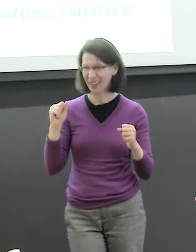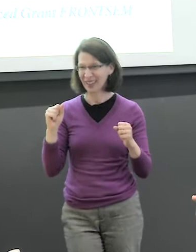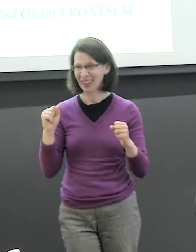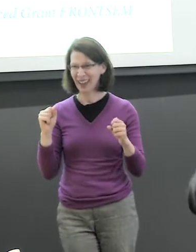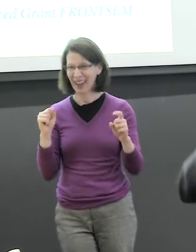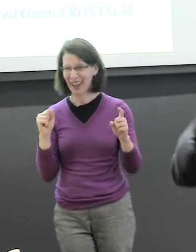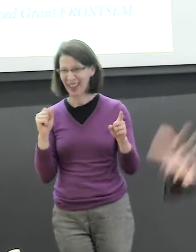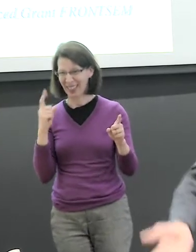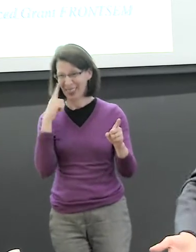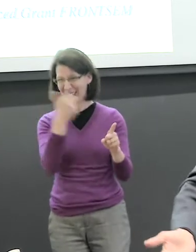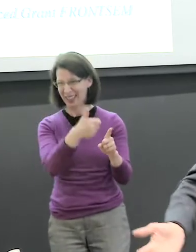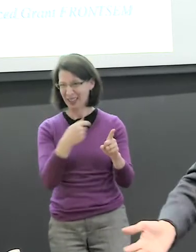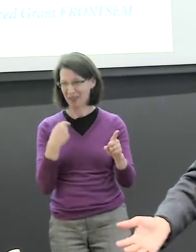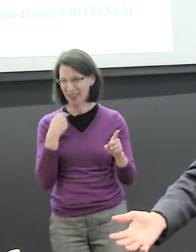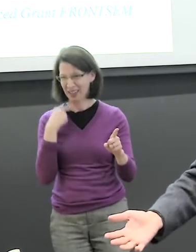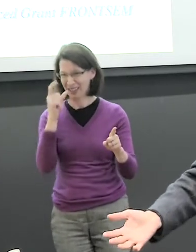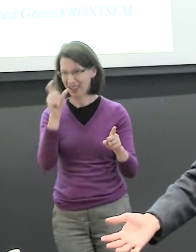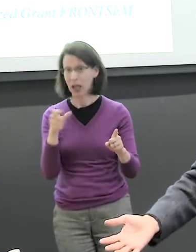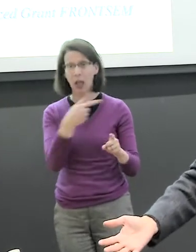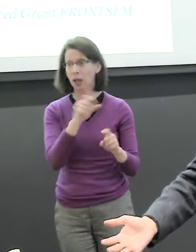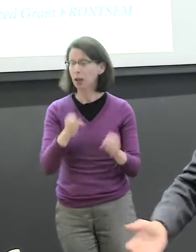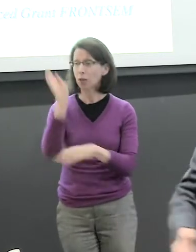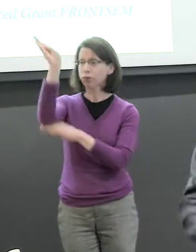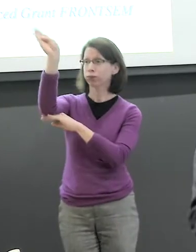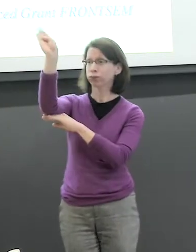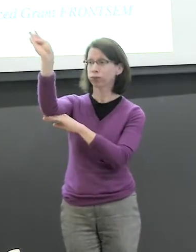Very fluent, he can lecture in Italian.